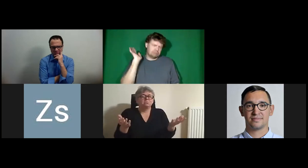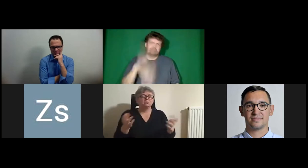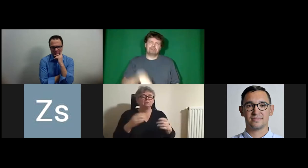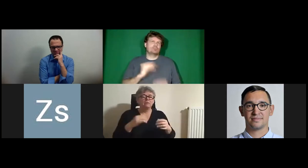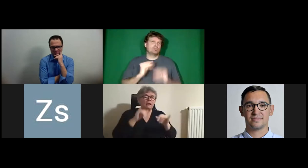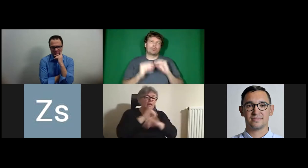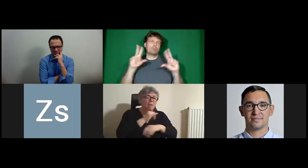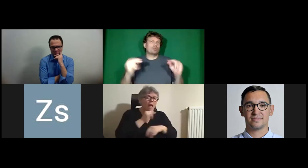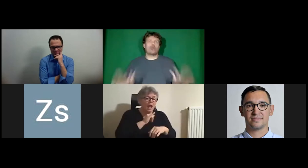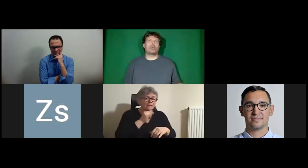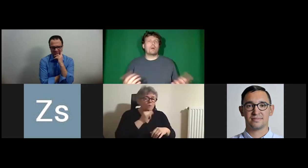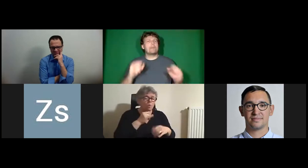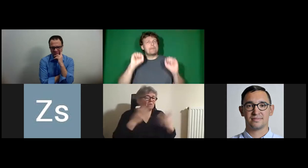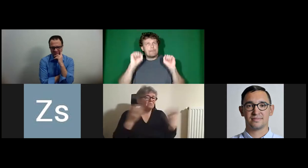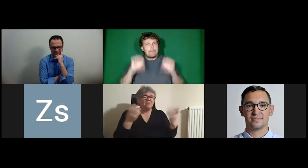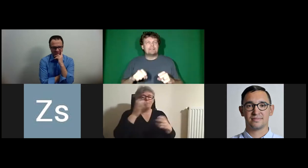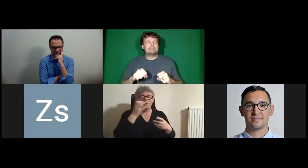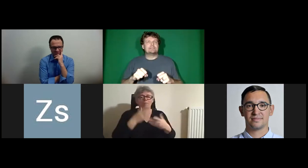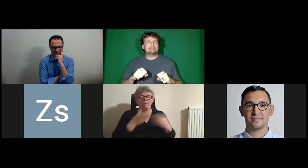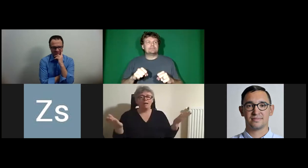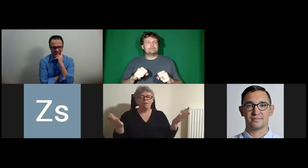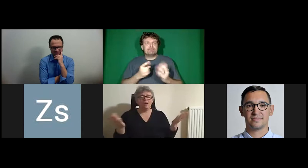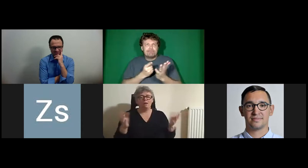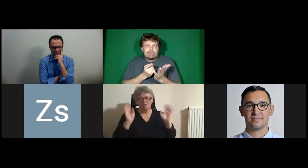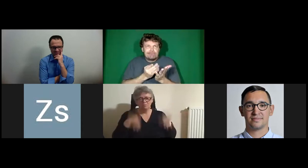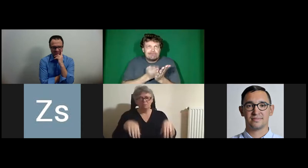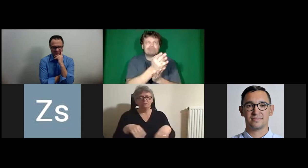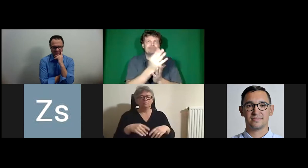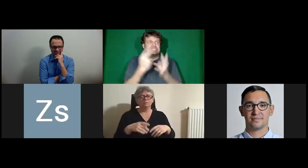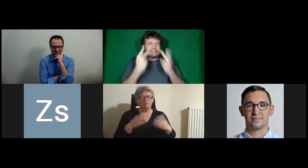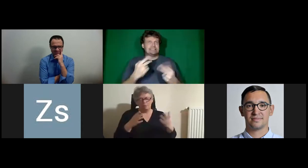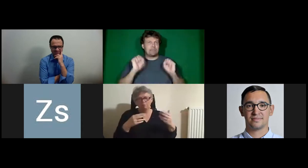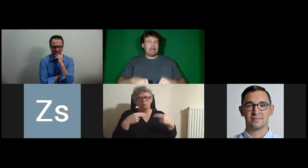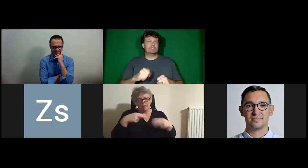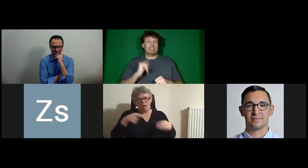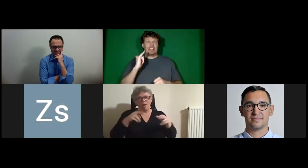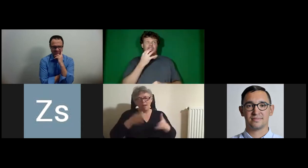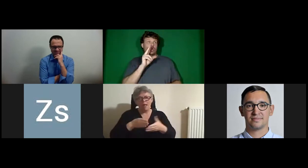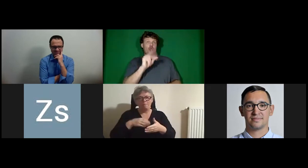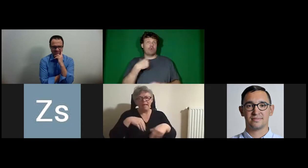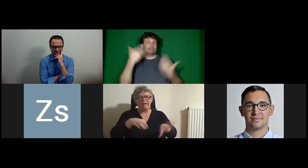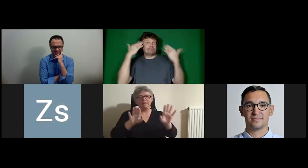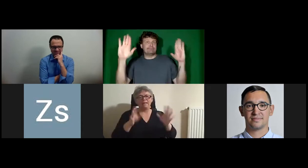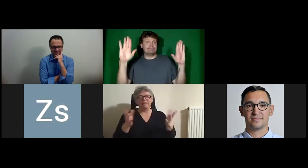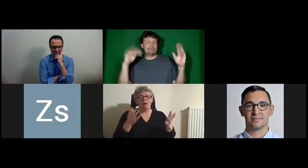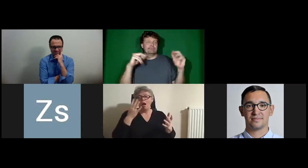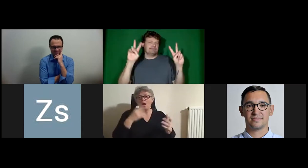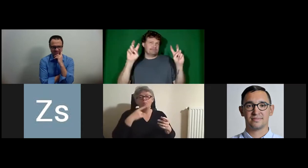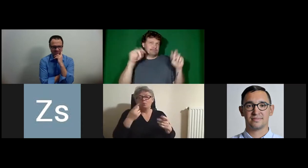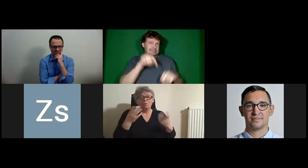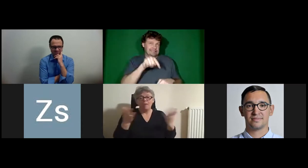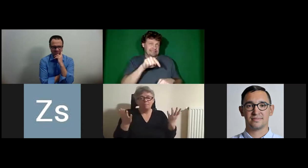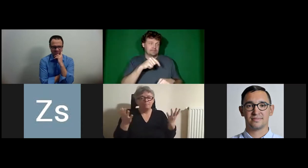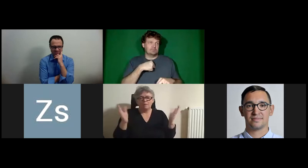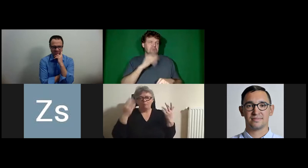To be honest, the first time I thought, I'm not going to be nervous. If I make mistakes, no worries. I just want to show